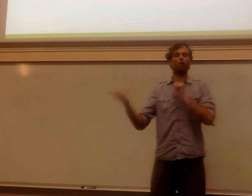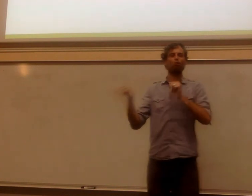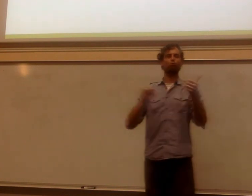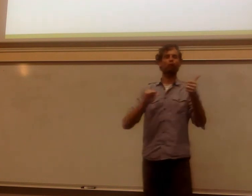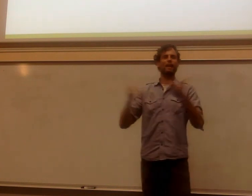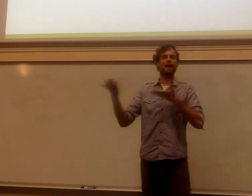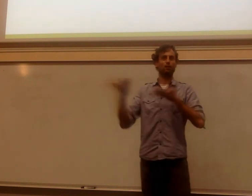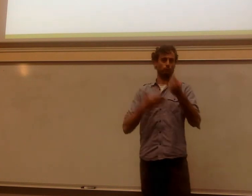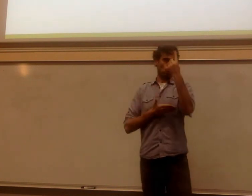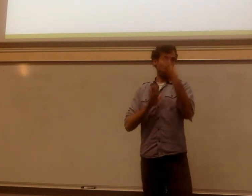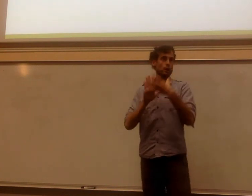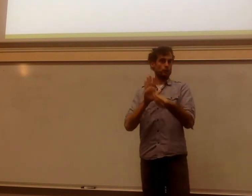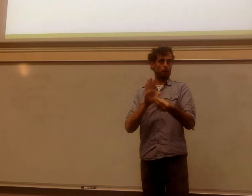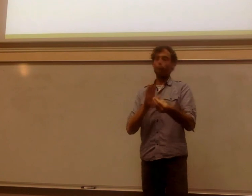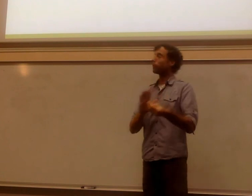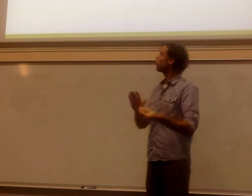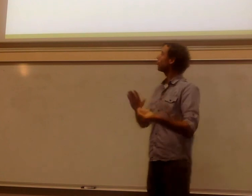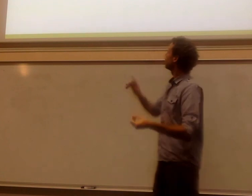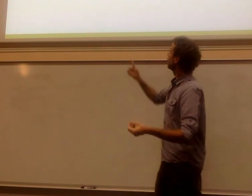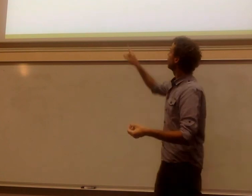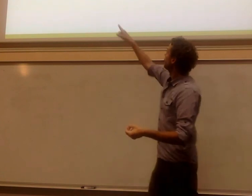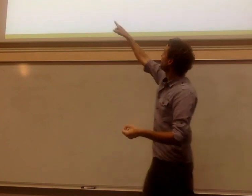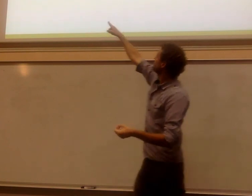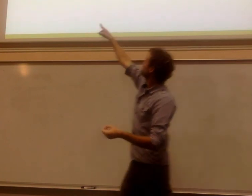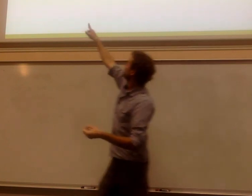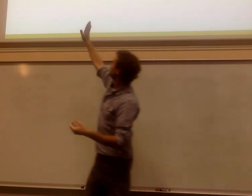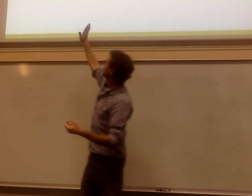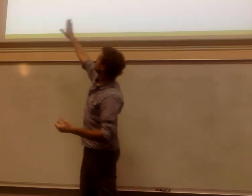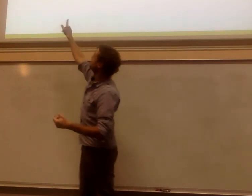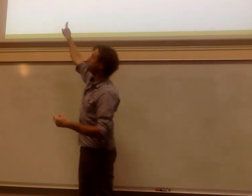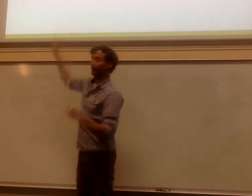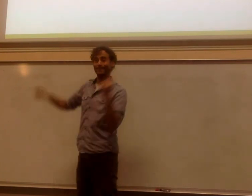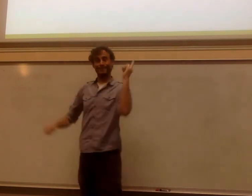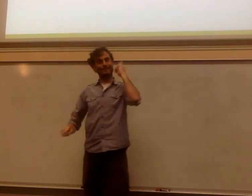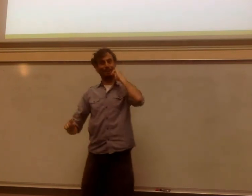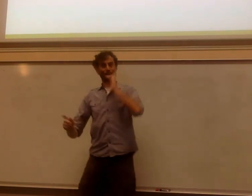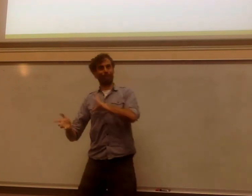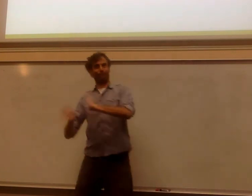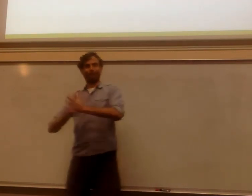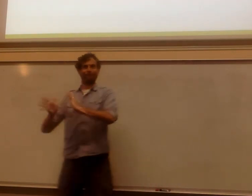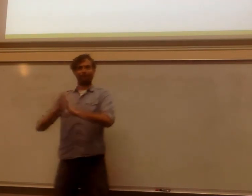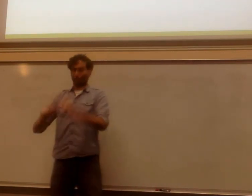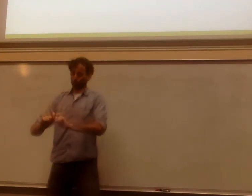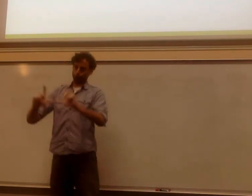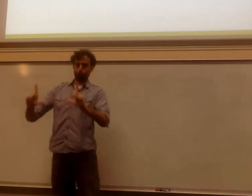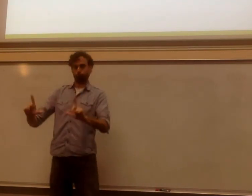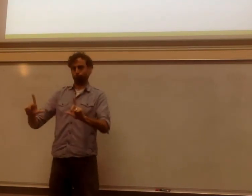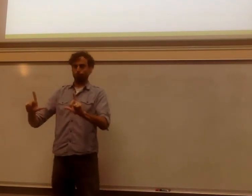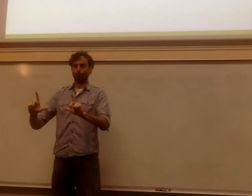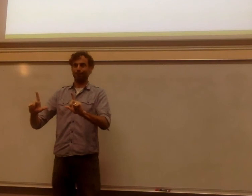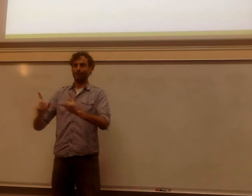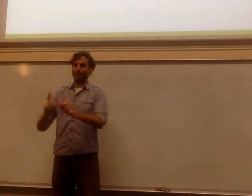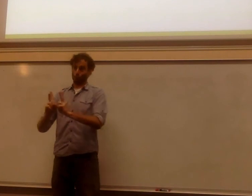So a part of total conversation would include video relay services. So you can see a deaf person would be able